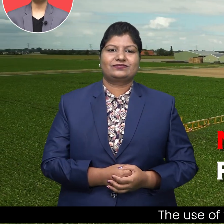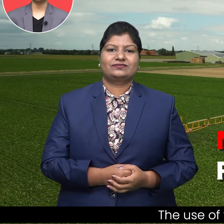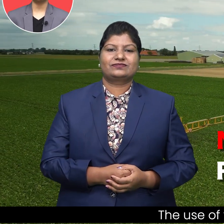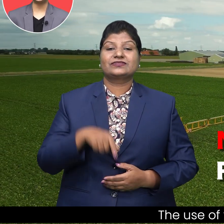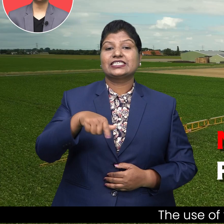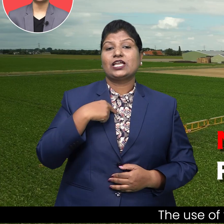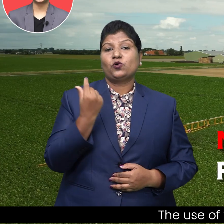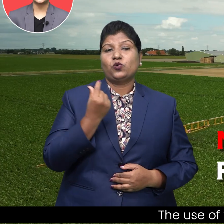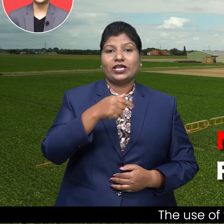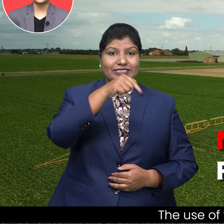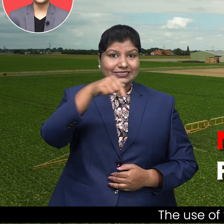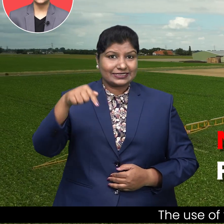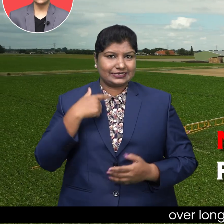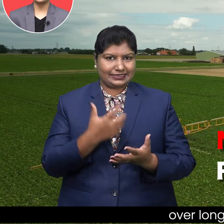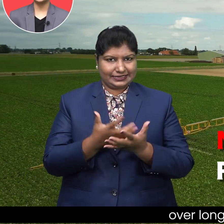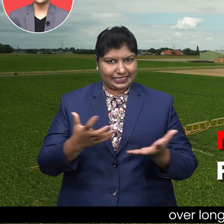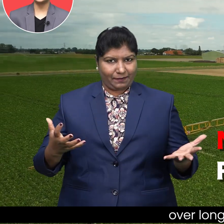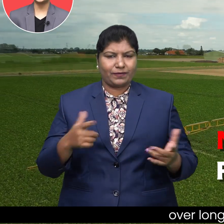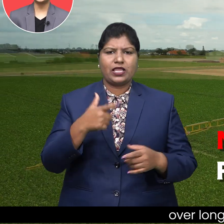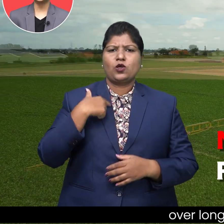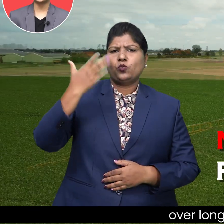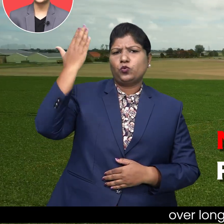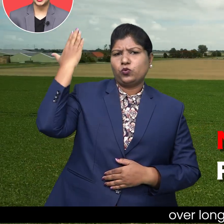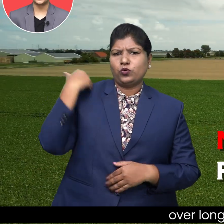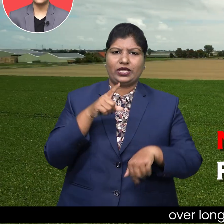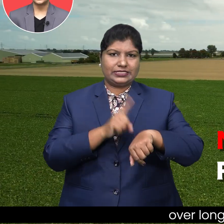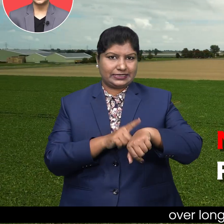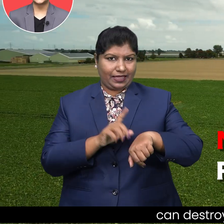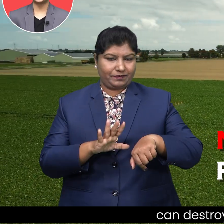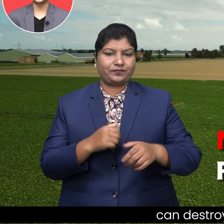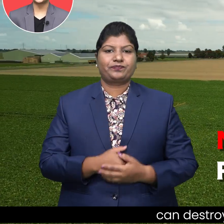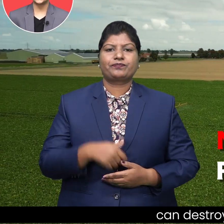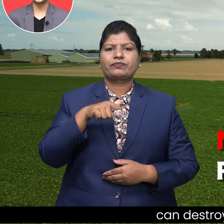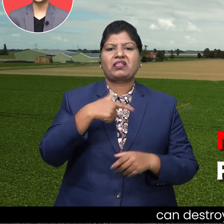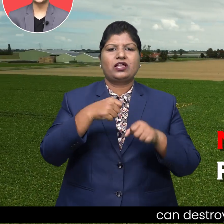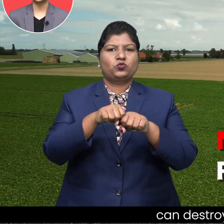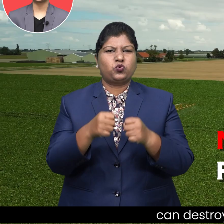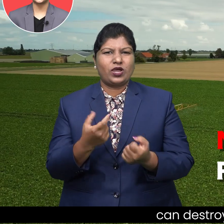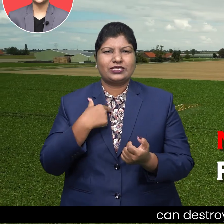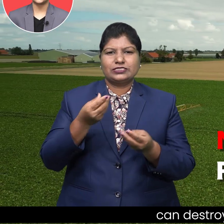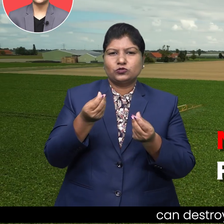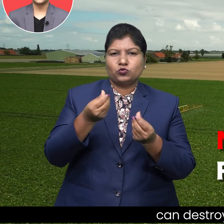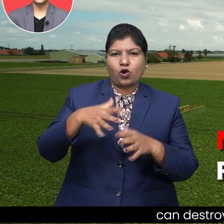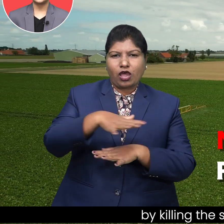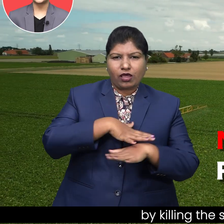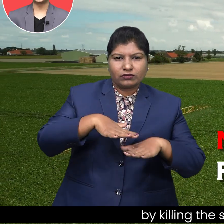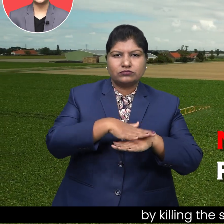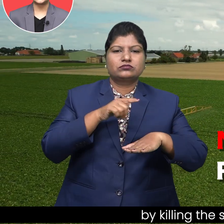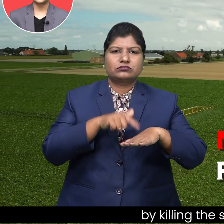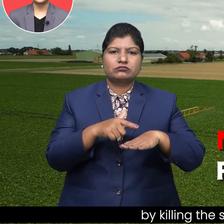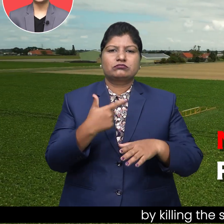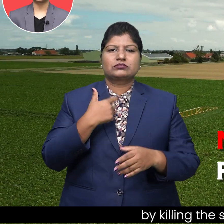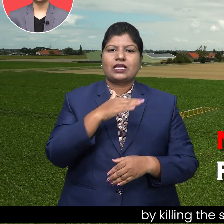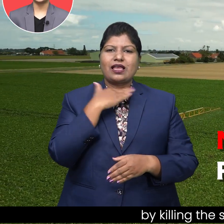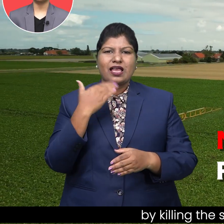The use of these substances over long periods of time can destroy the soil structure by